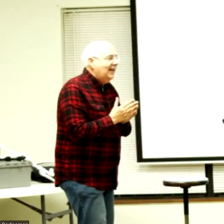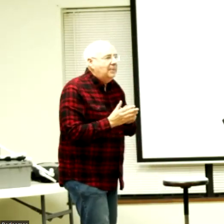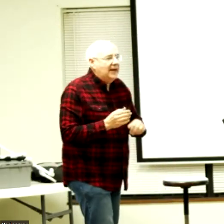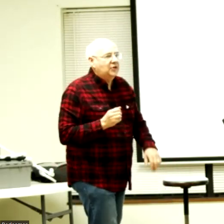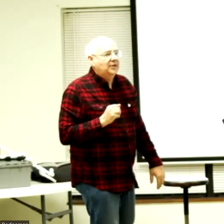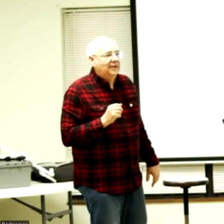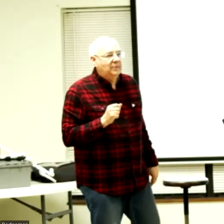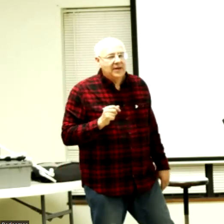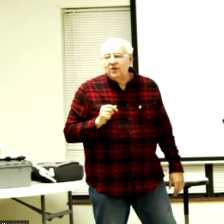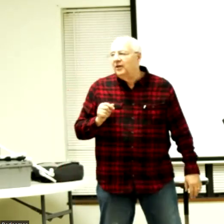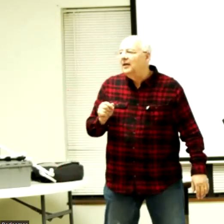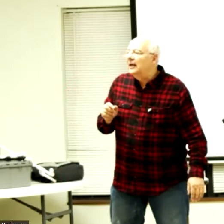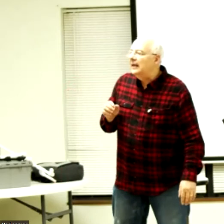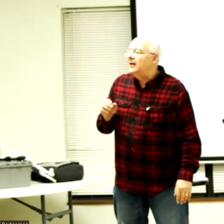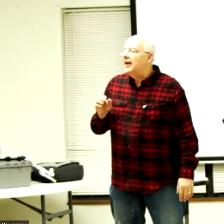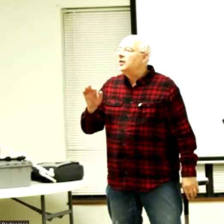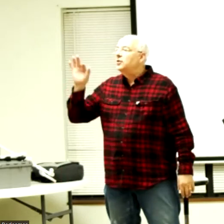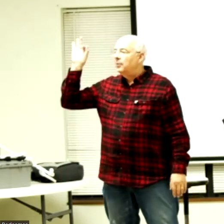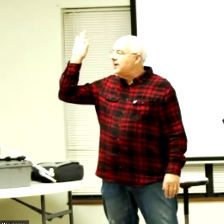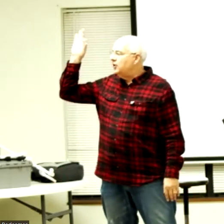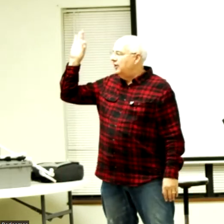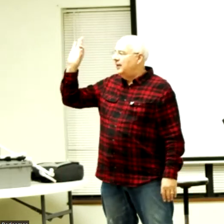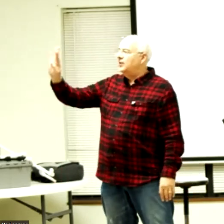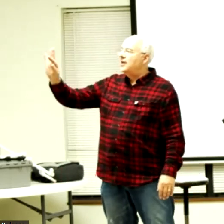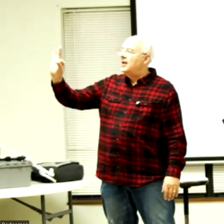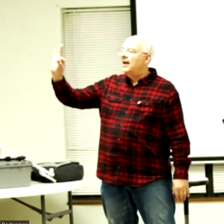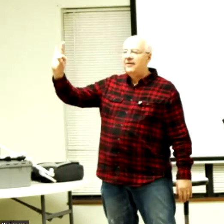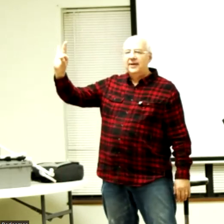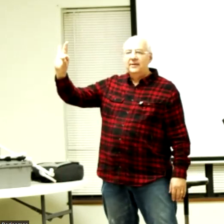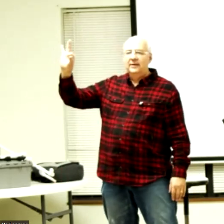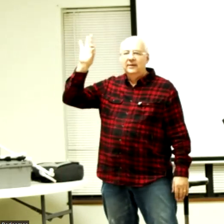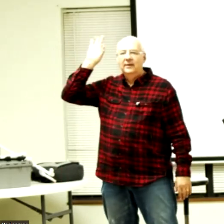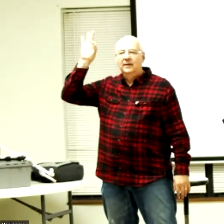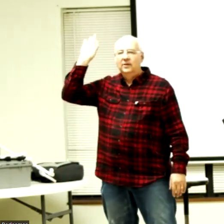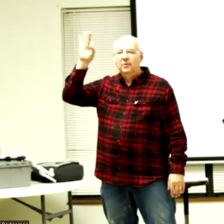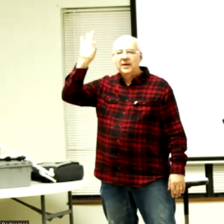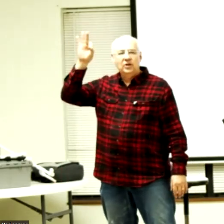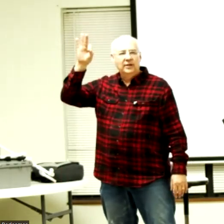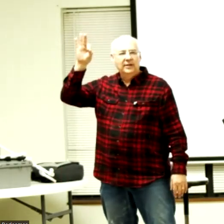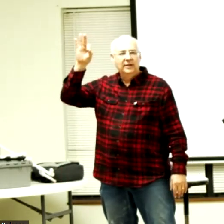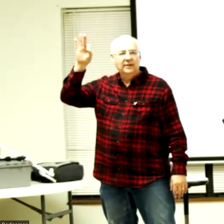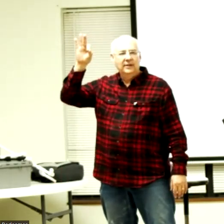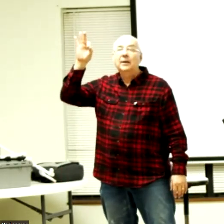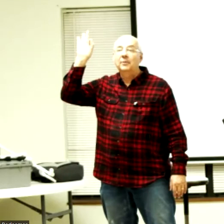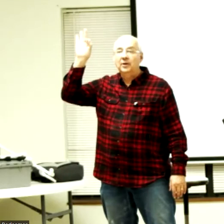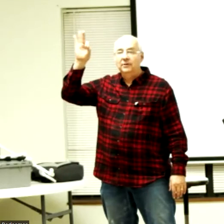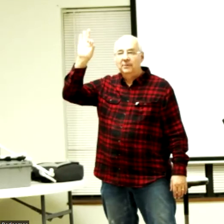And pastor and preach. Okay, so to preach is the F hand. To preach, double motion,